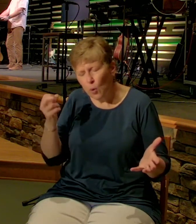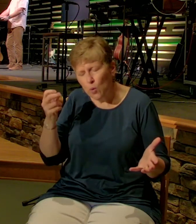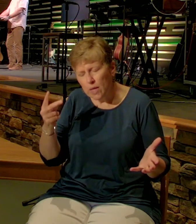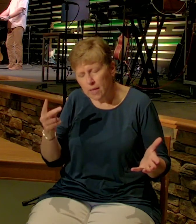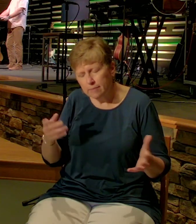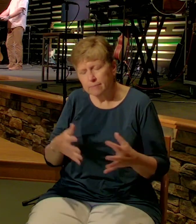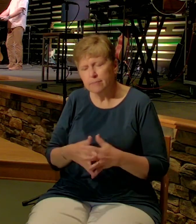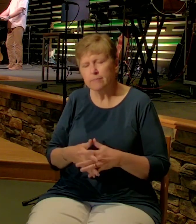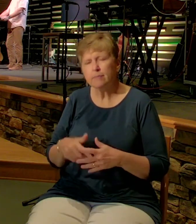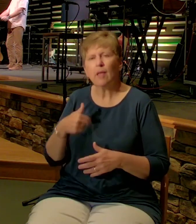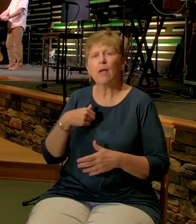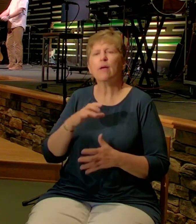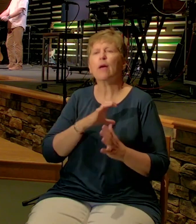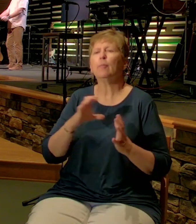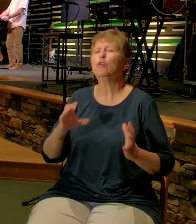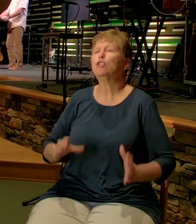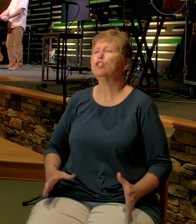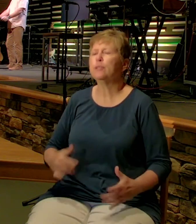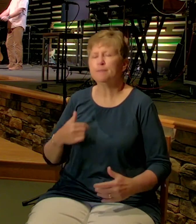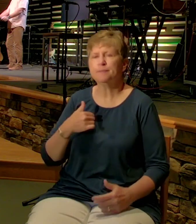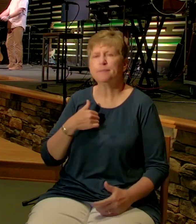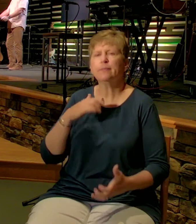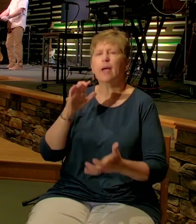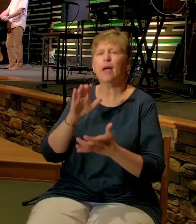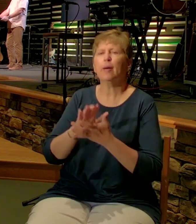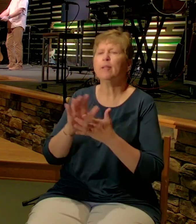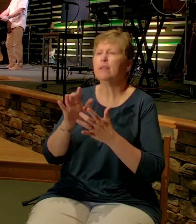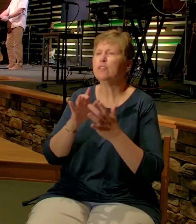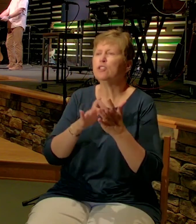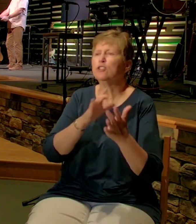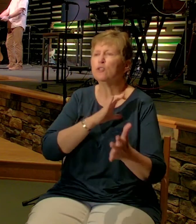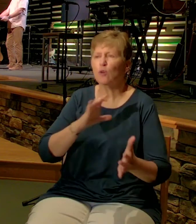He said, "I'm a Christian. I believe in Jesus Christ.